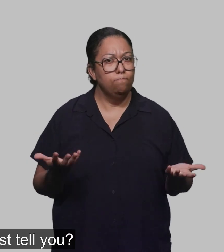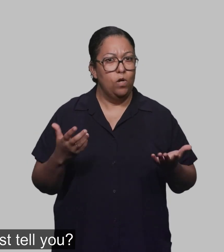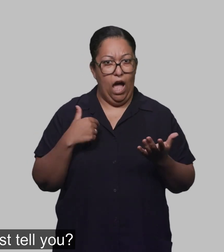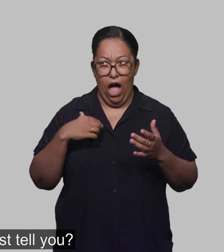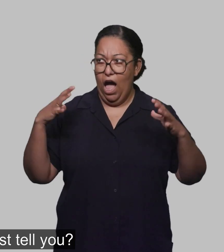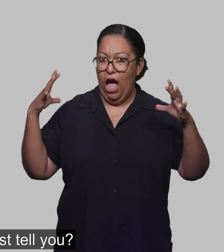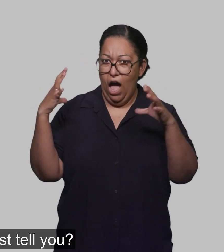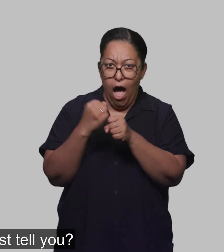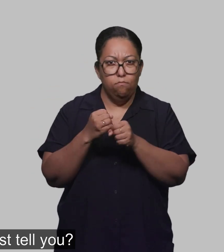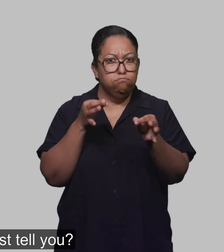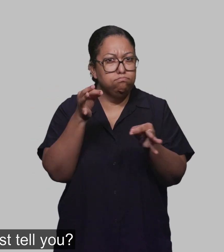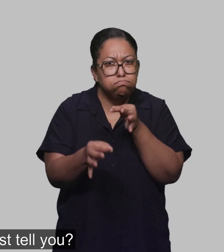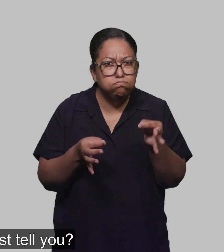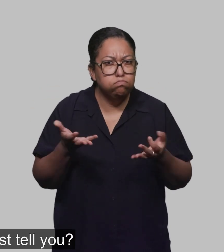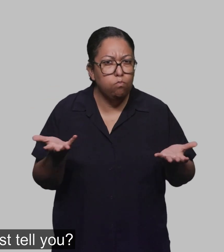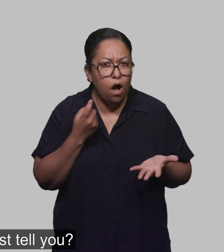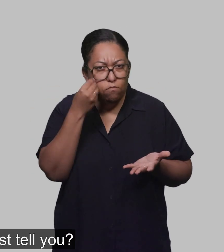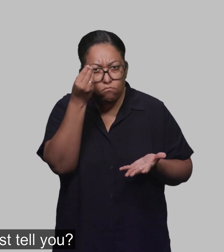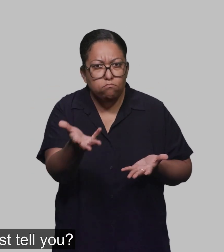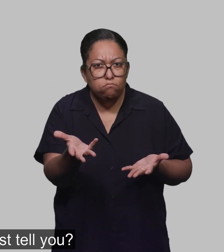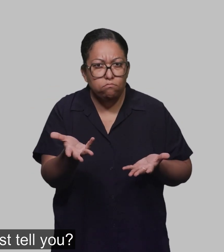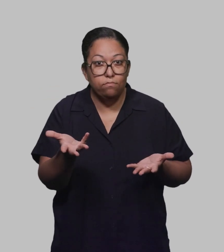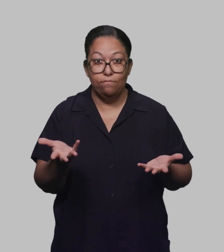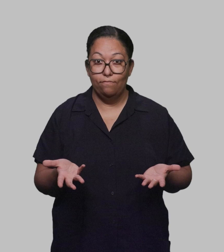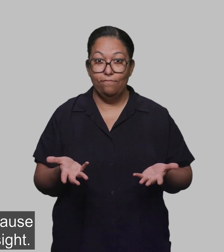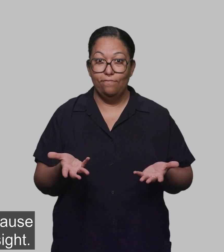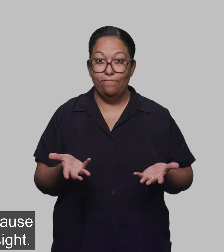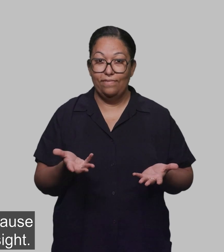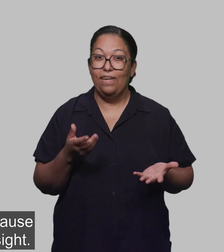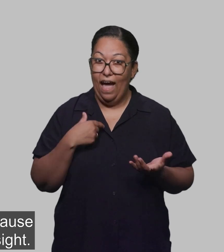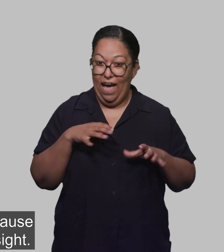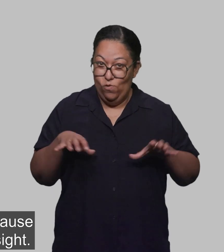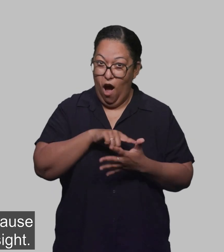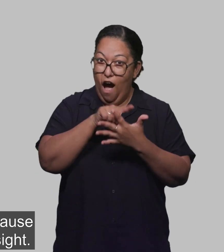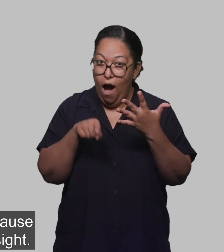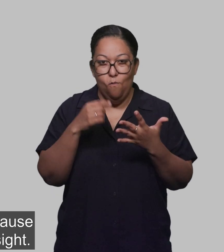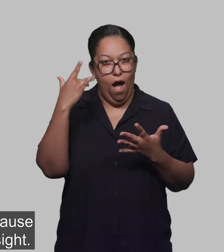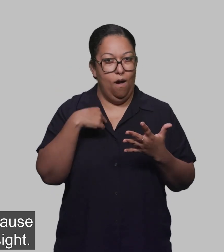So what did I just tell you? I did it because